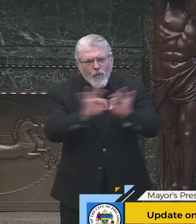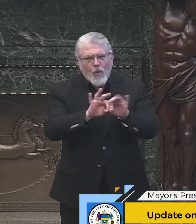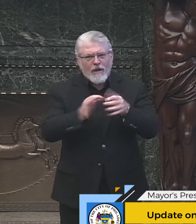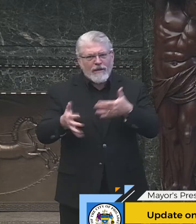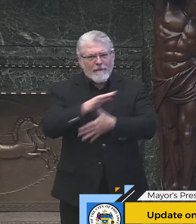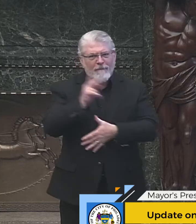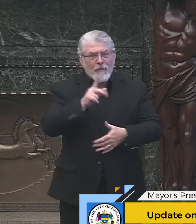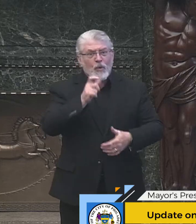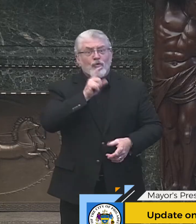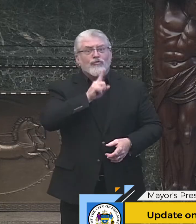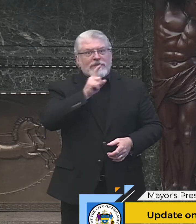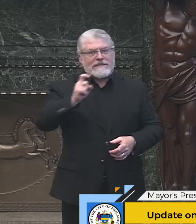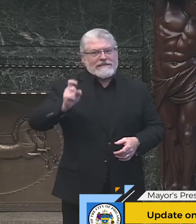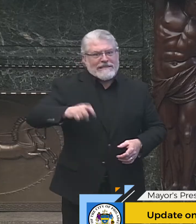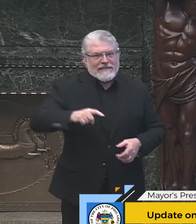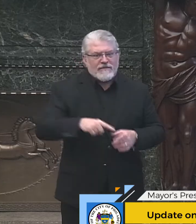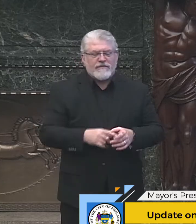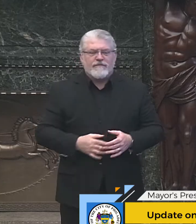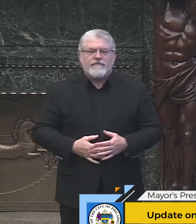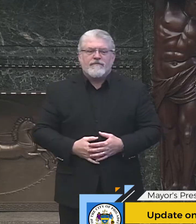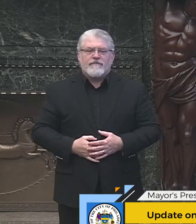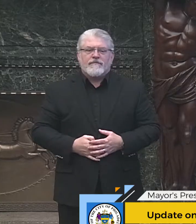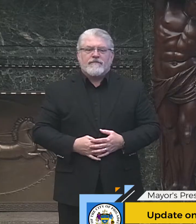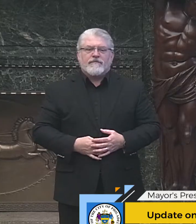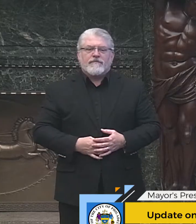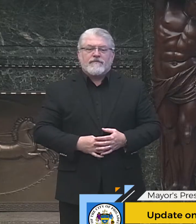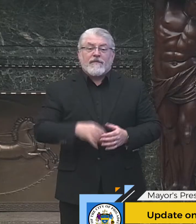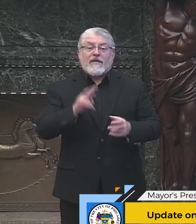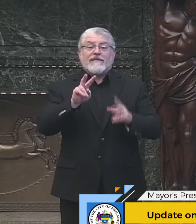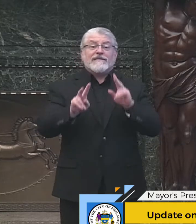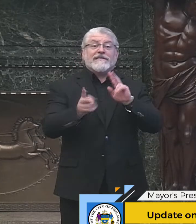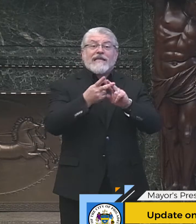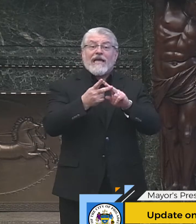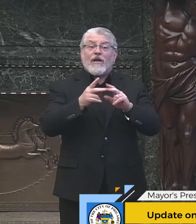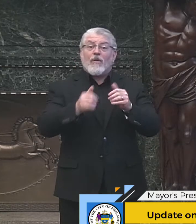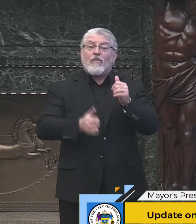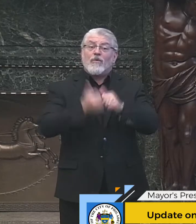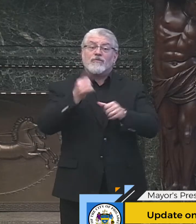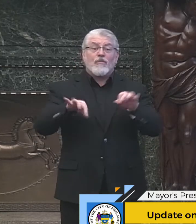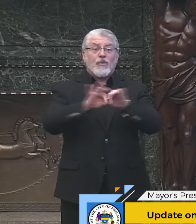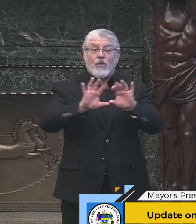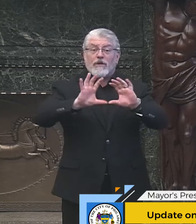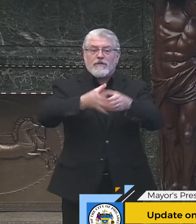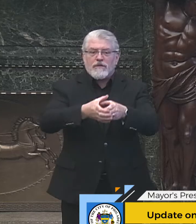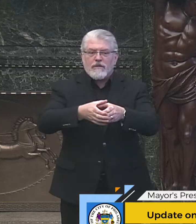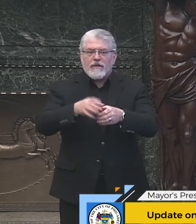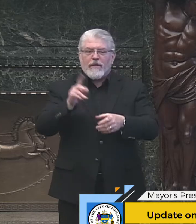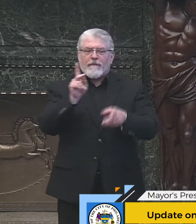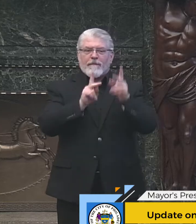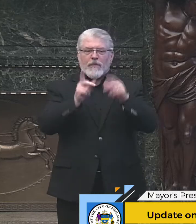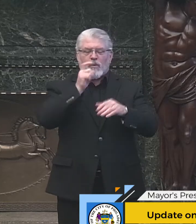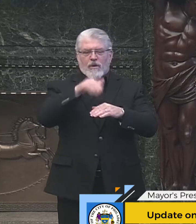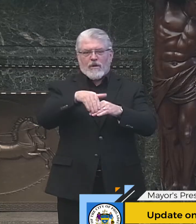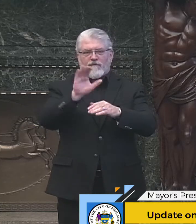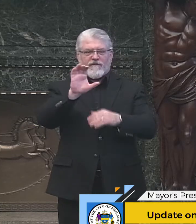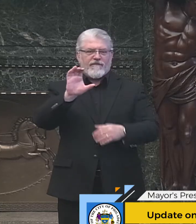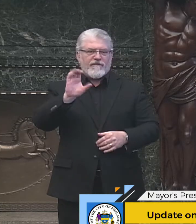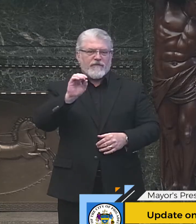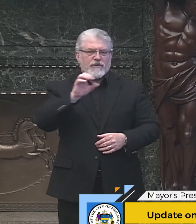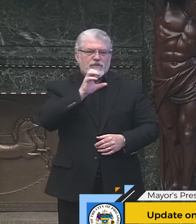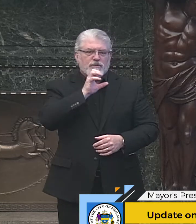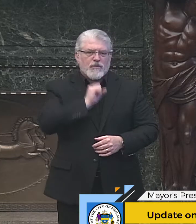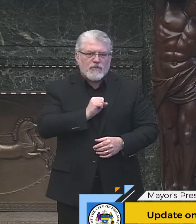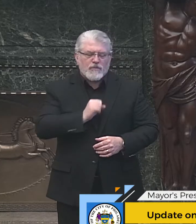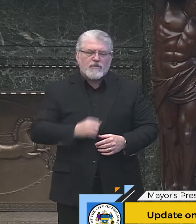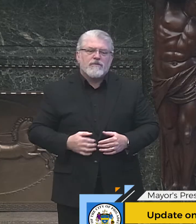symptoms. Okay, so those are the two categories of people that we're offering tests to at this site. We will turn away people from the site if they don't